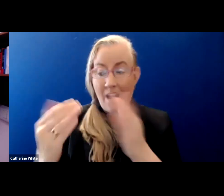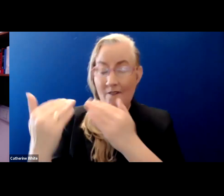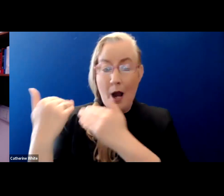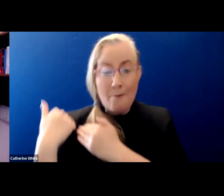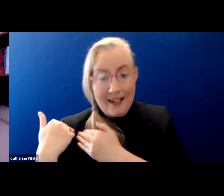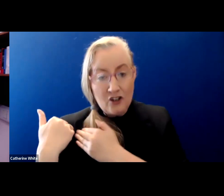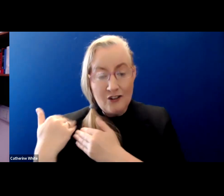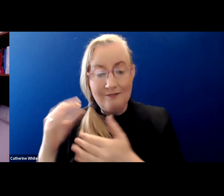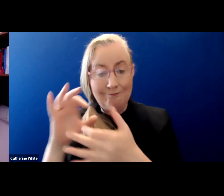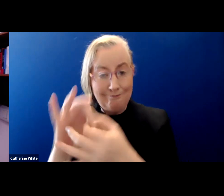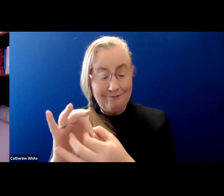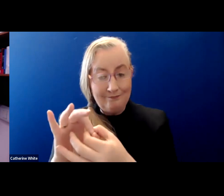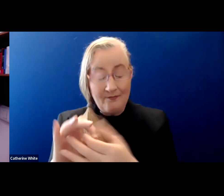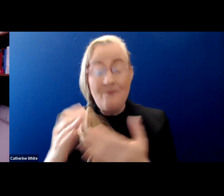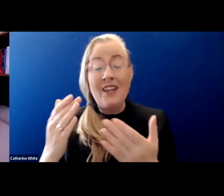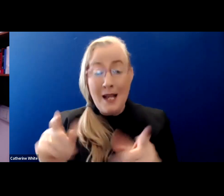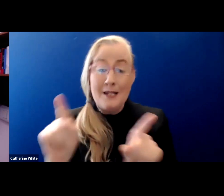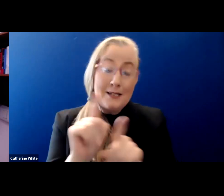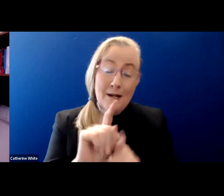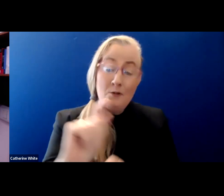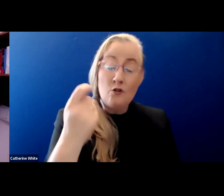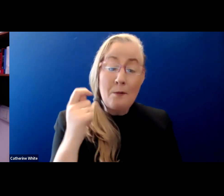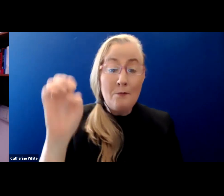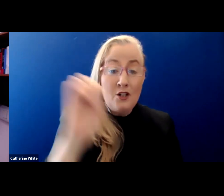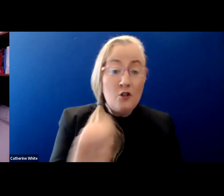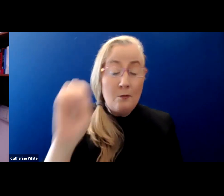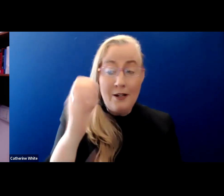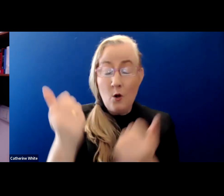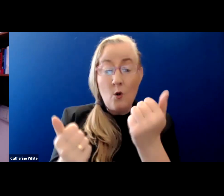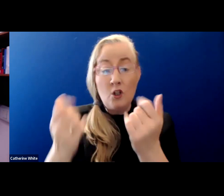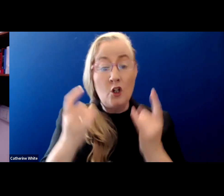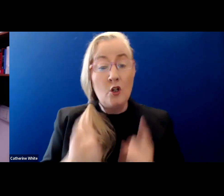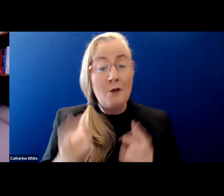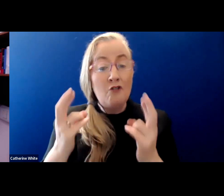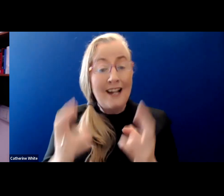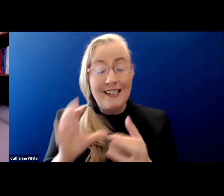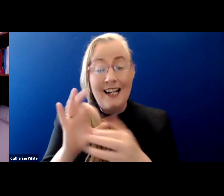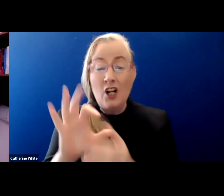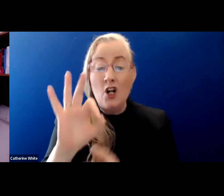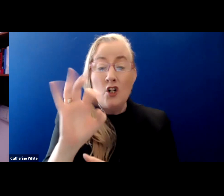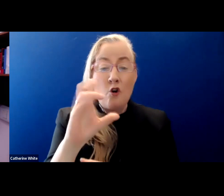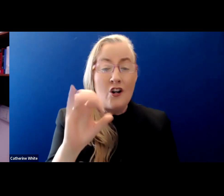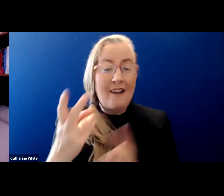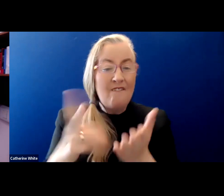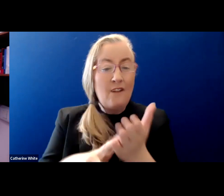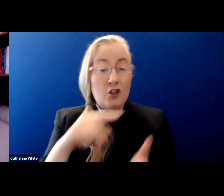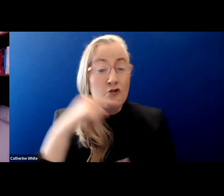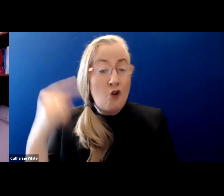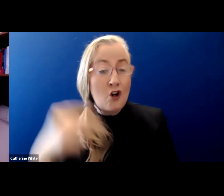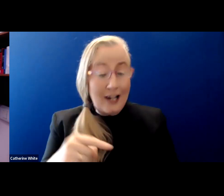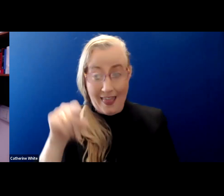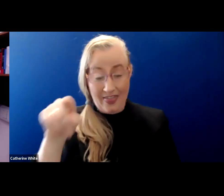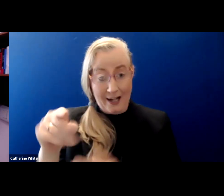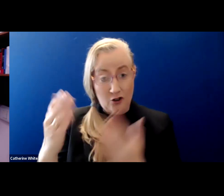in particular, as the recent European Court of Human Rights judgment in Georgia versus Russia so readily